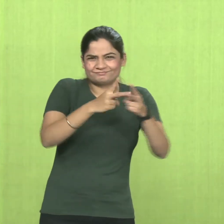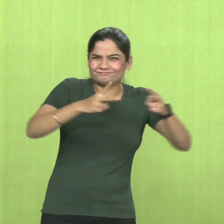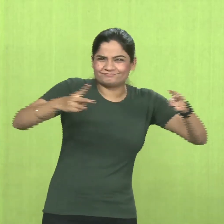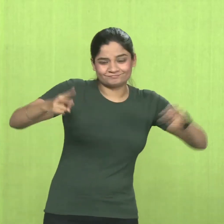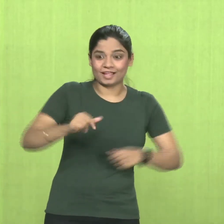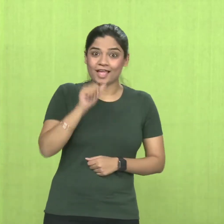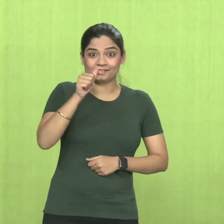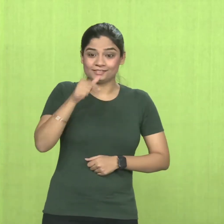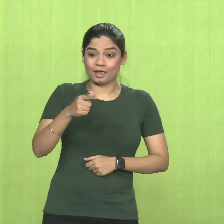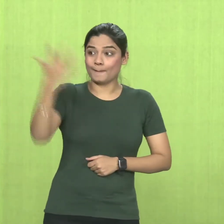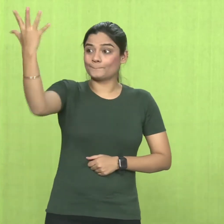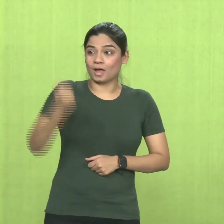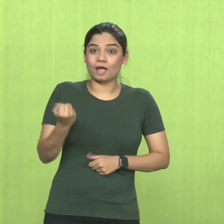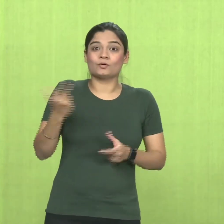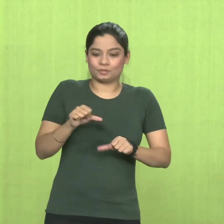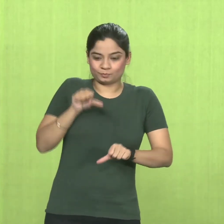it is converted from a mango to a pickle.